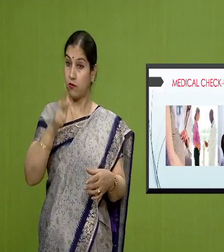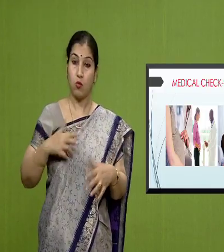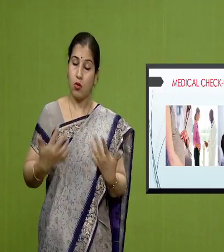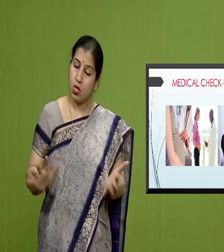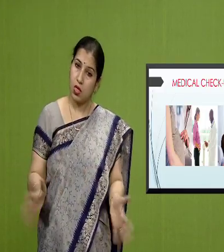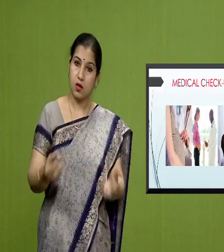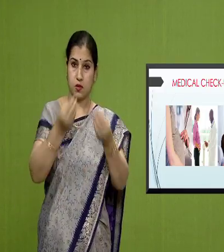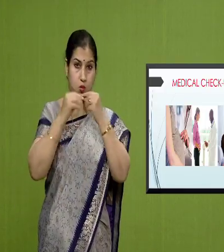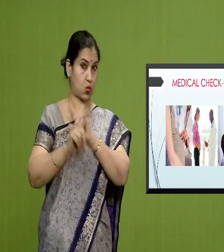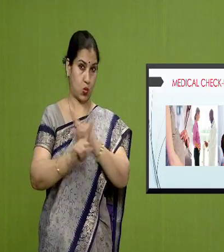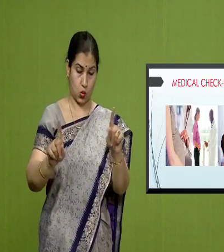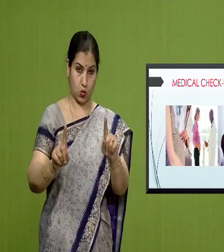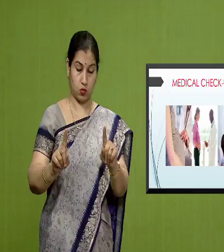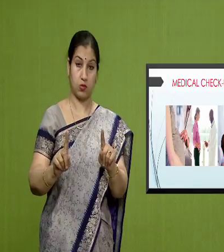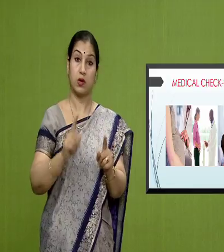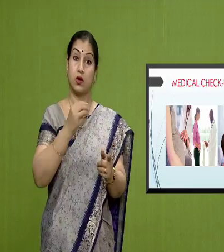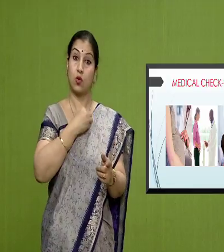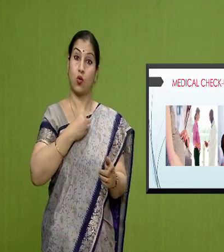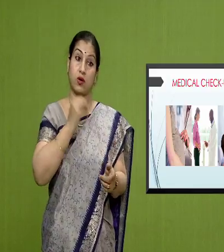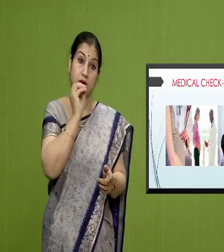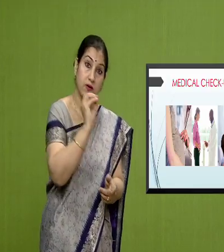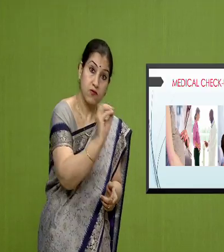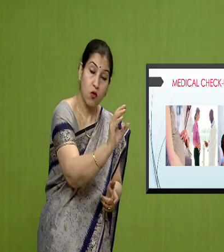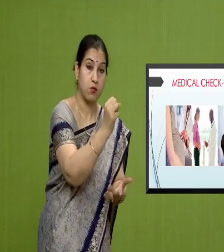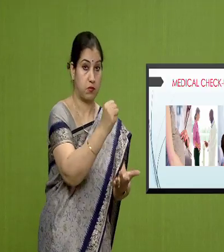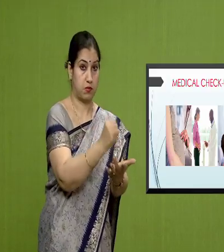medicine without the doctor's advice.